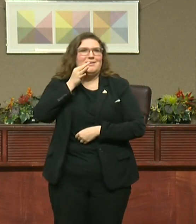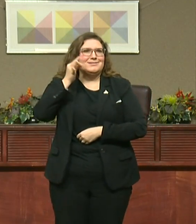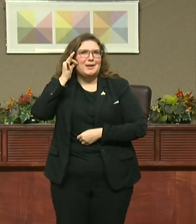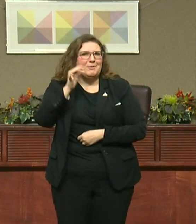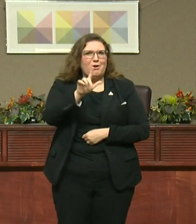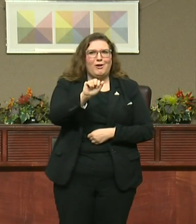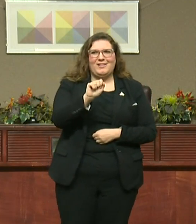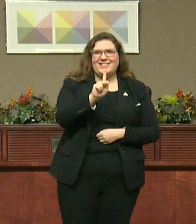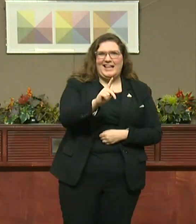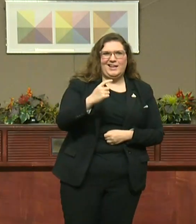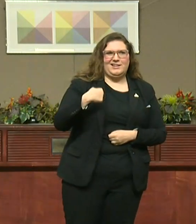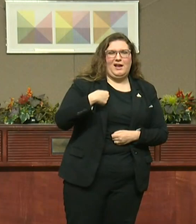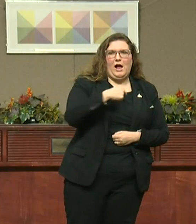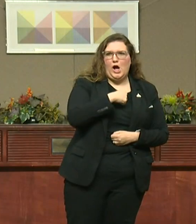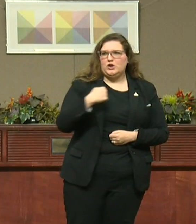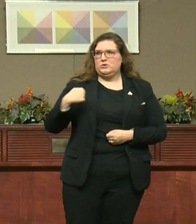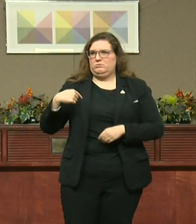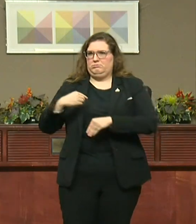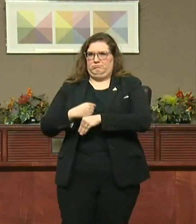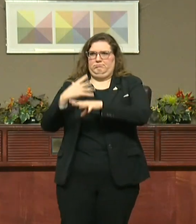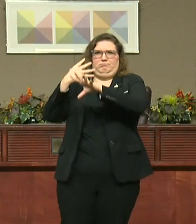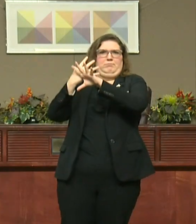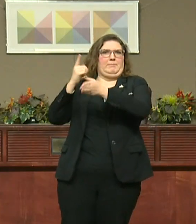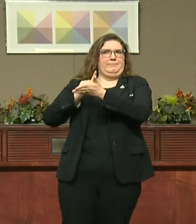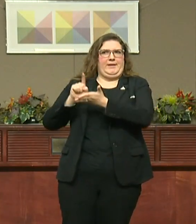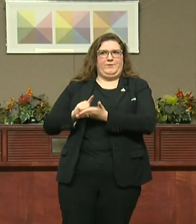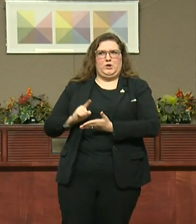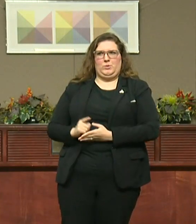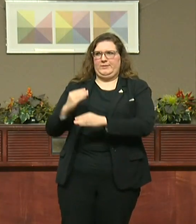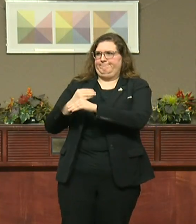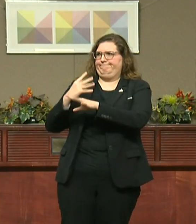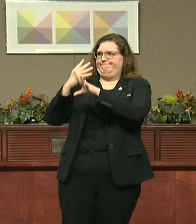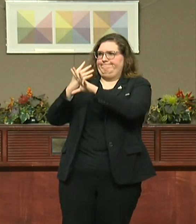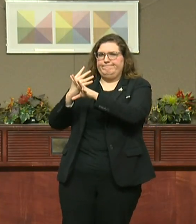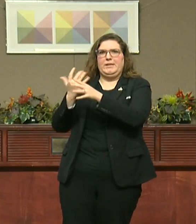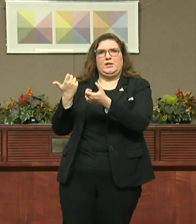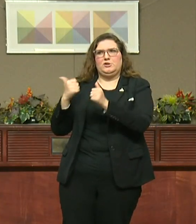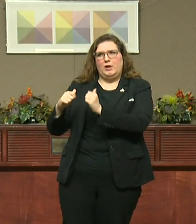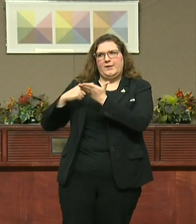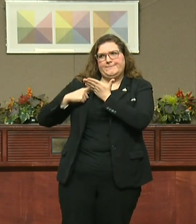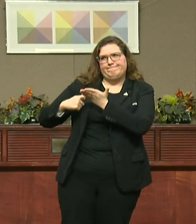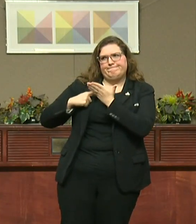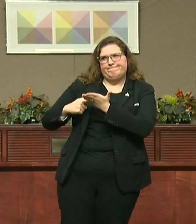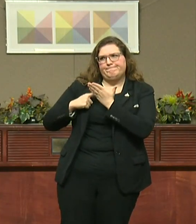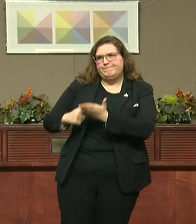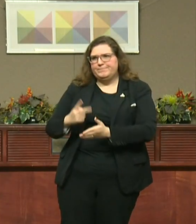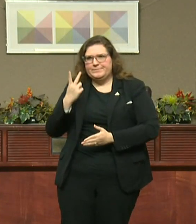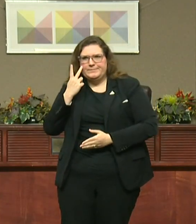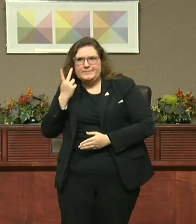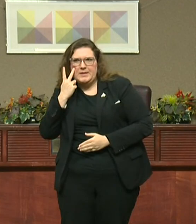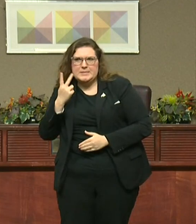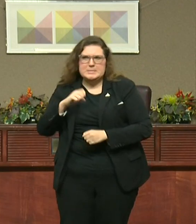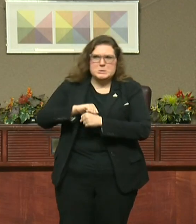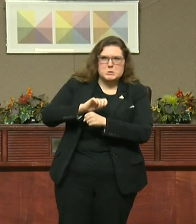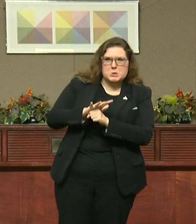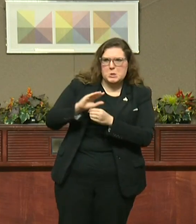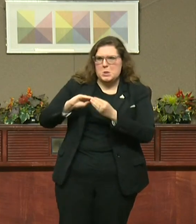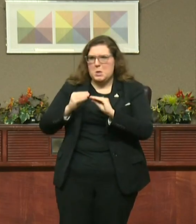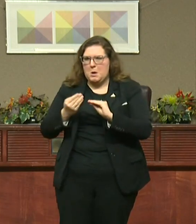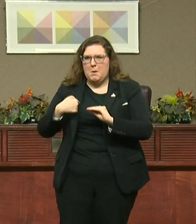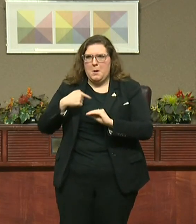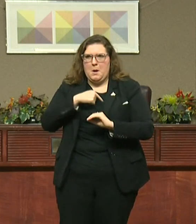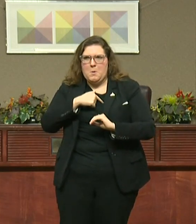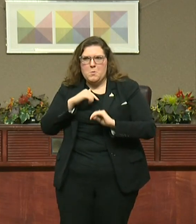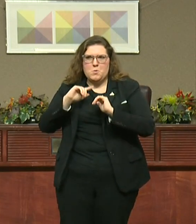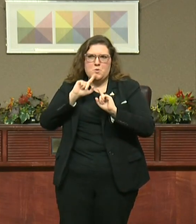have a conference call weekly where we try to have continuity in how we respond to the virus. We